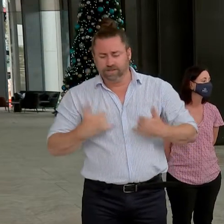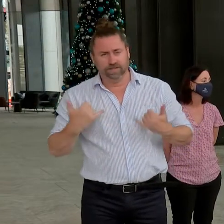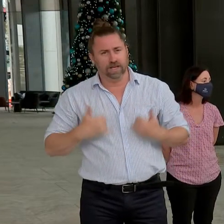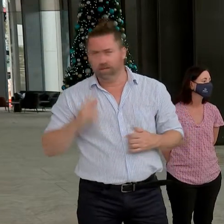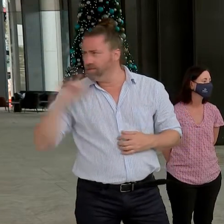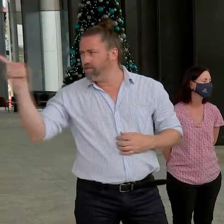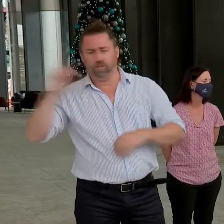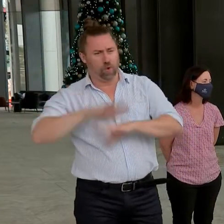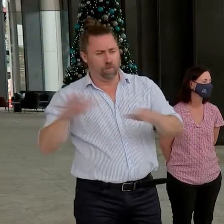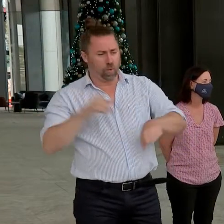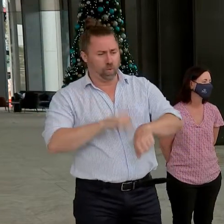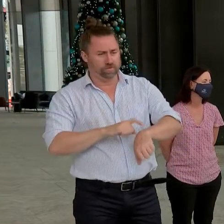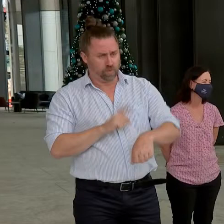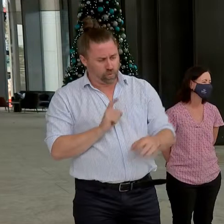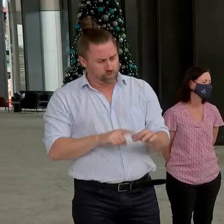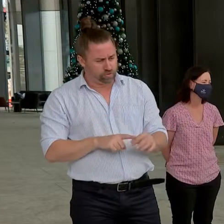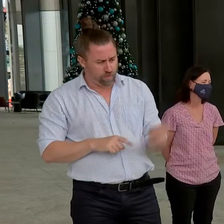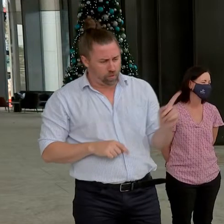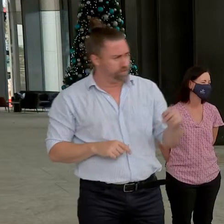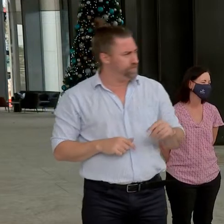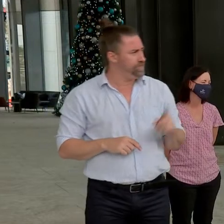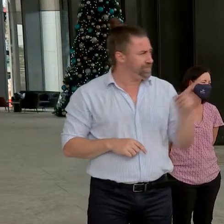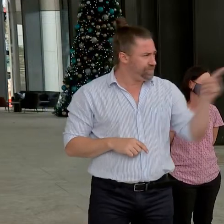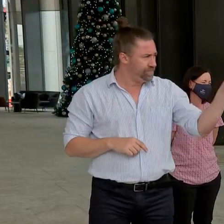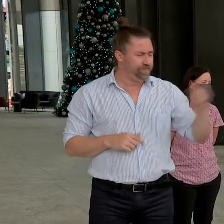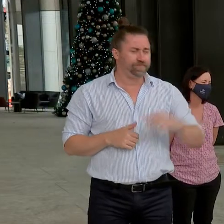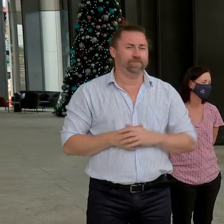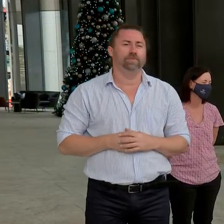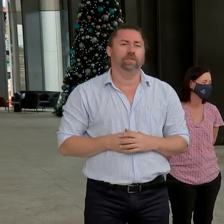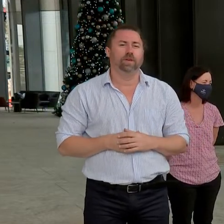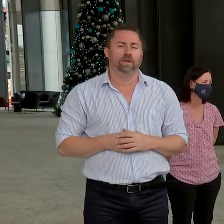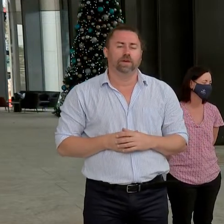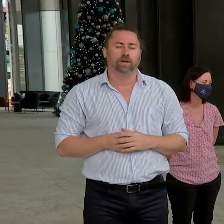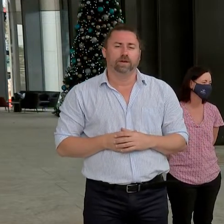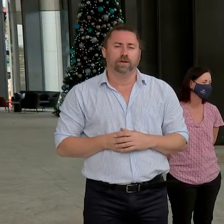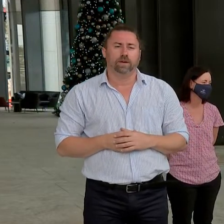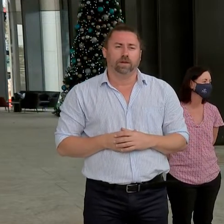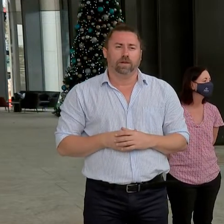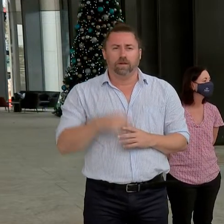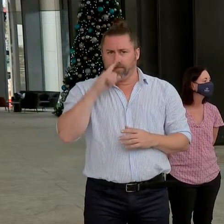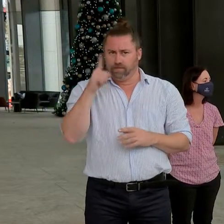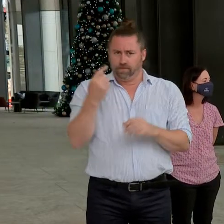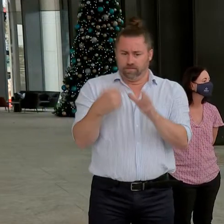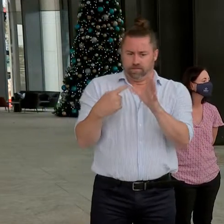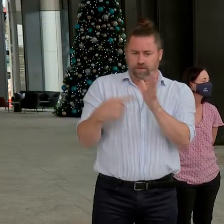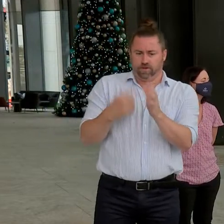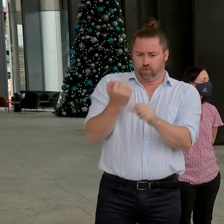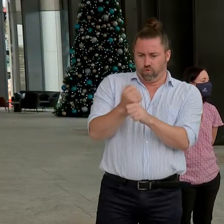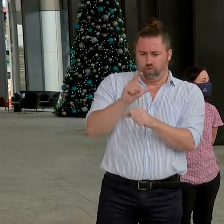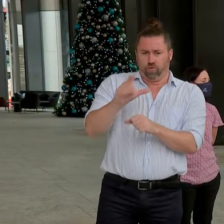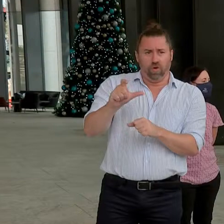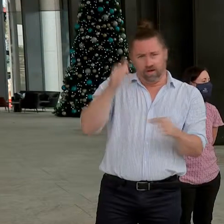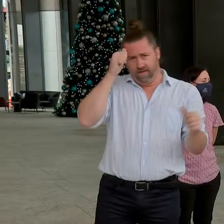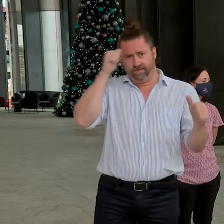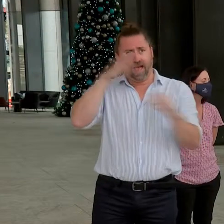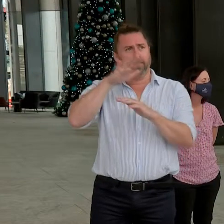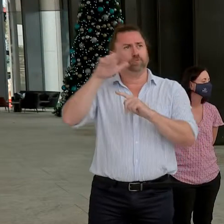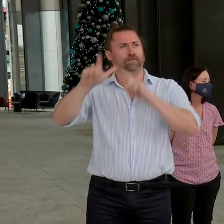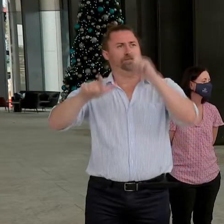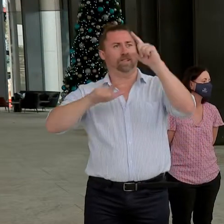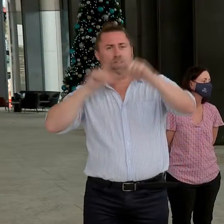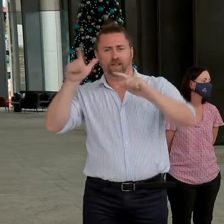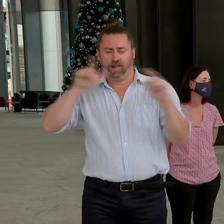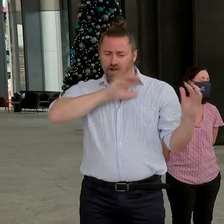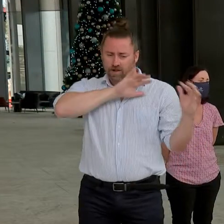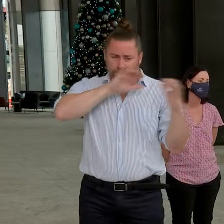one. How serious is it that people on the Gold Coast, which is tourist hotspot, aren't using